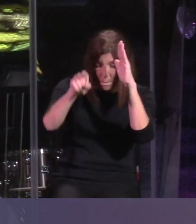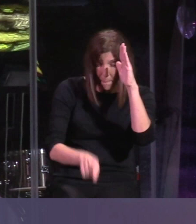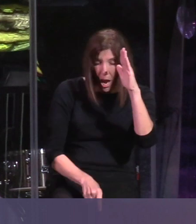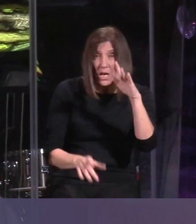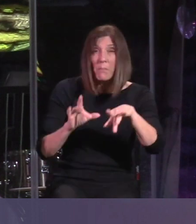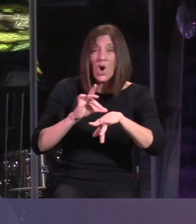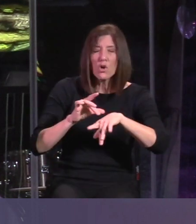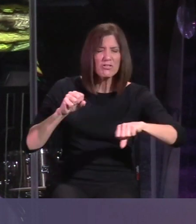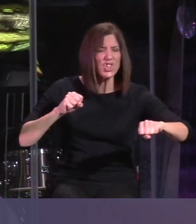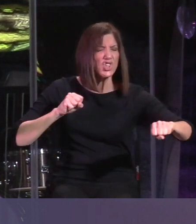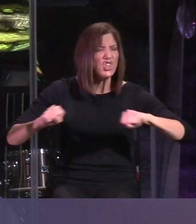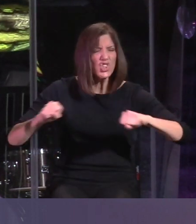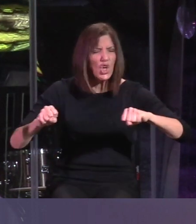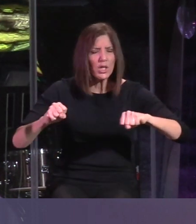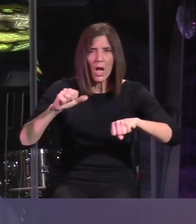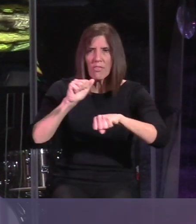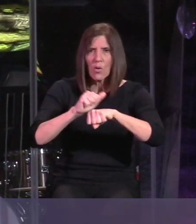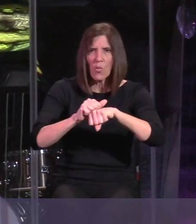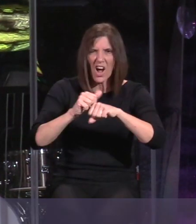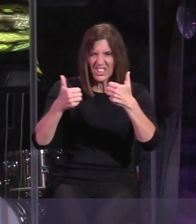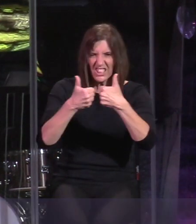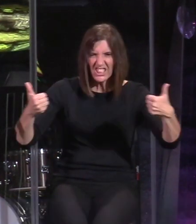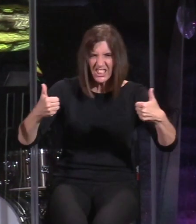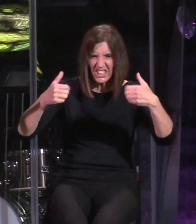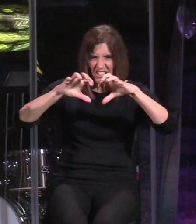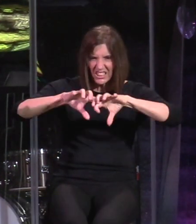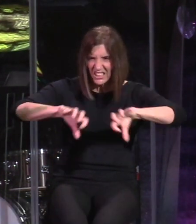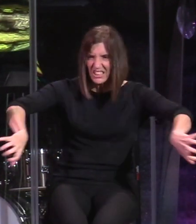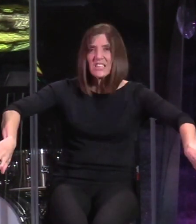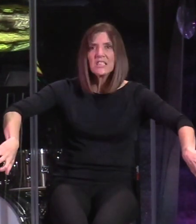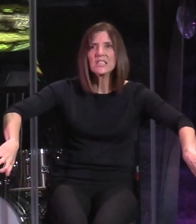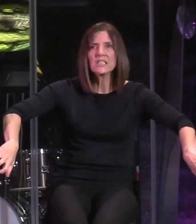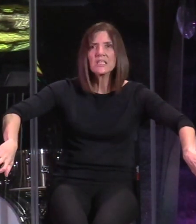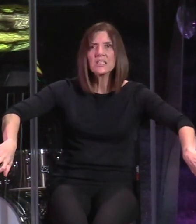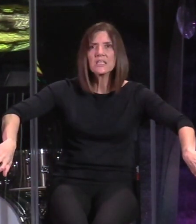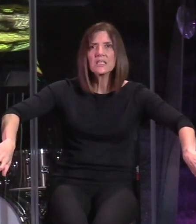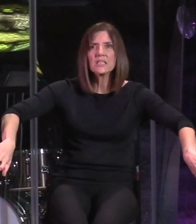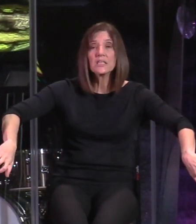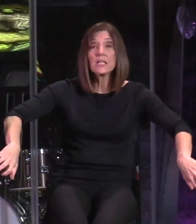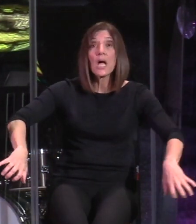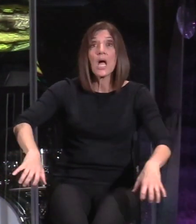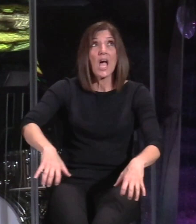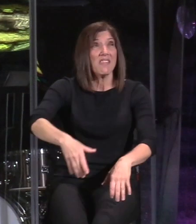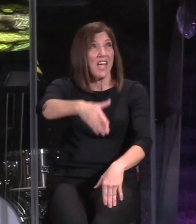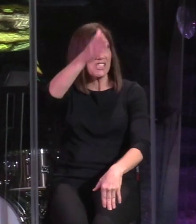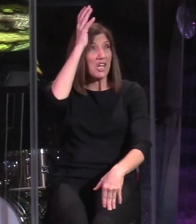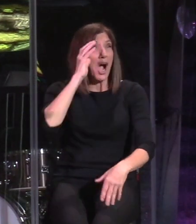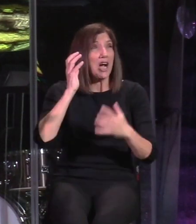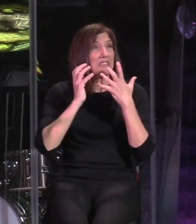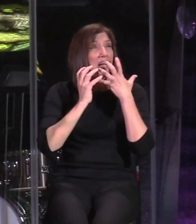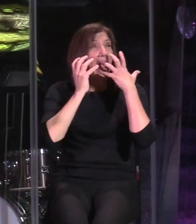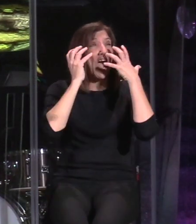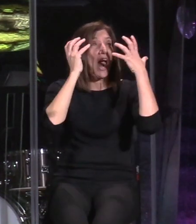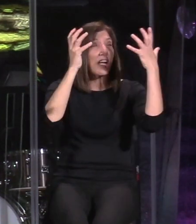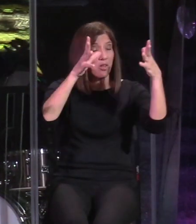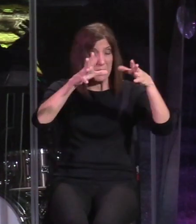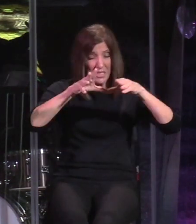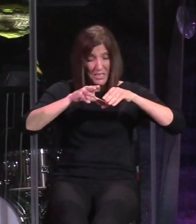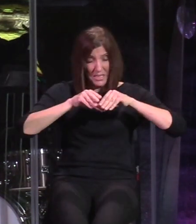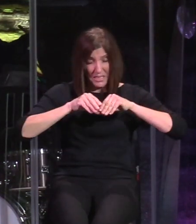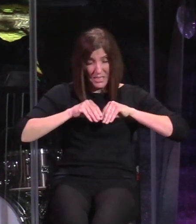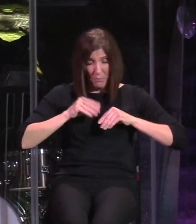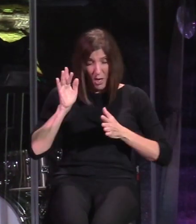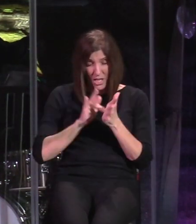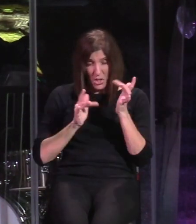the rocks were split." What you're hearing there is that after bearing the full wrath of God for our sins,